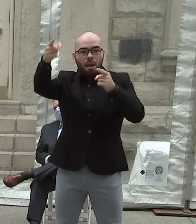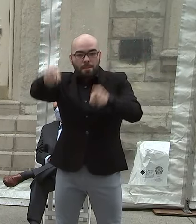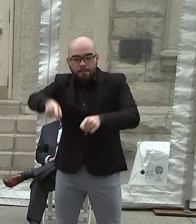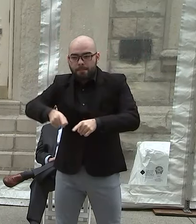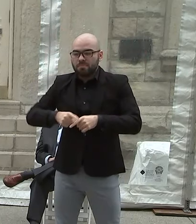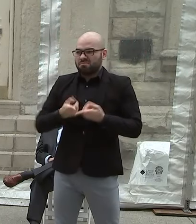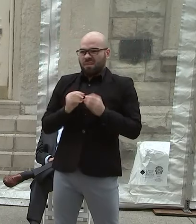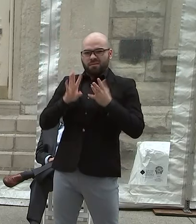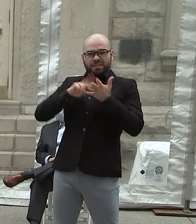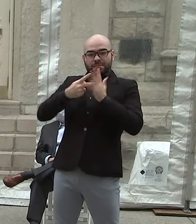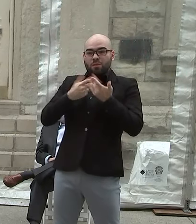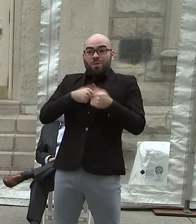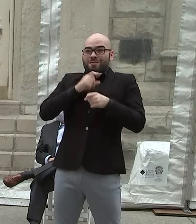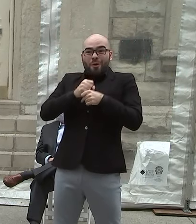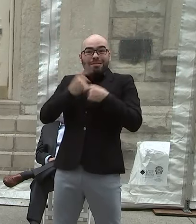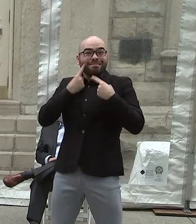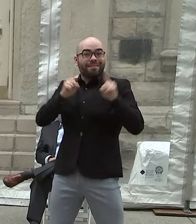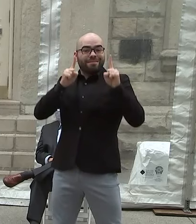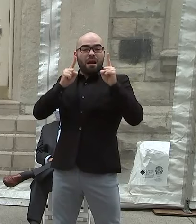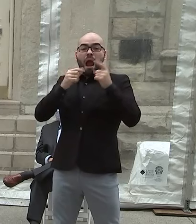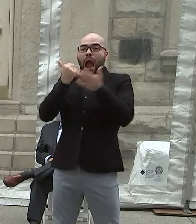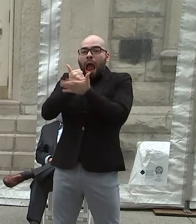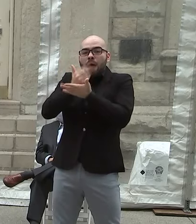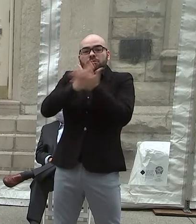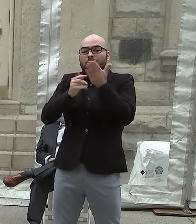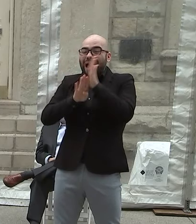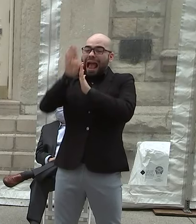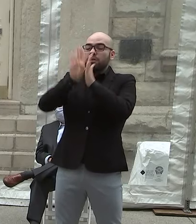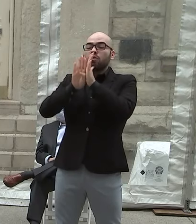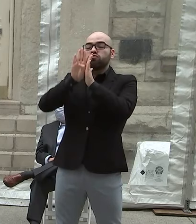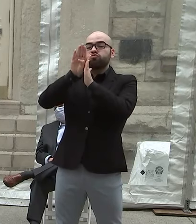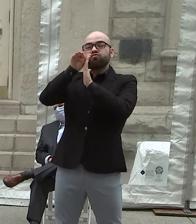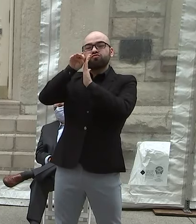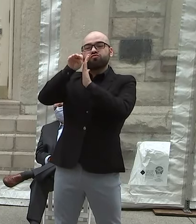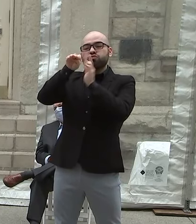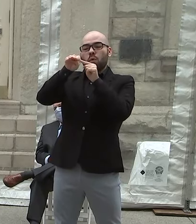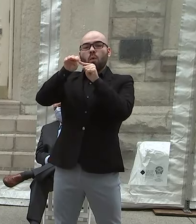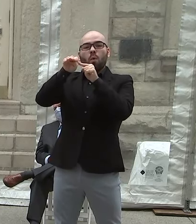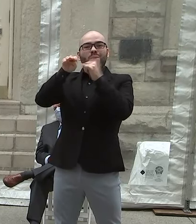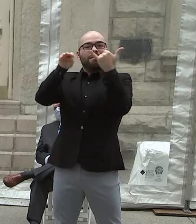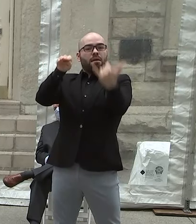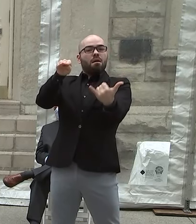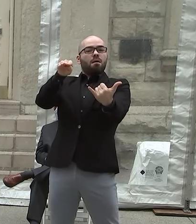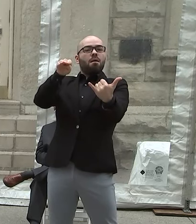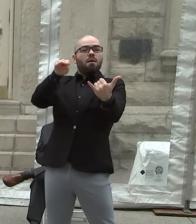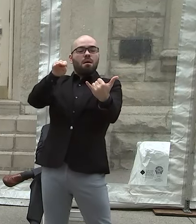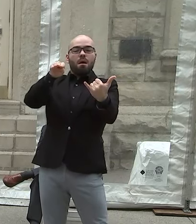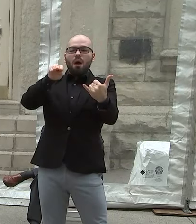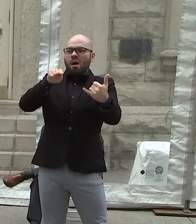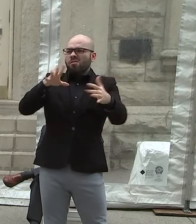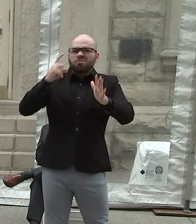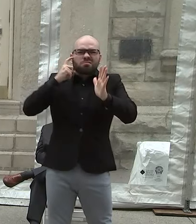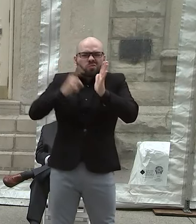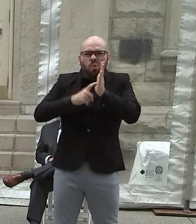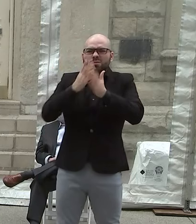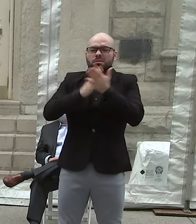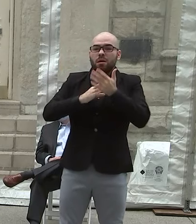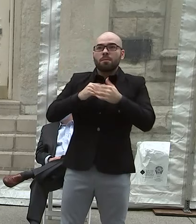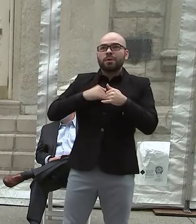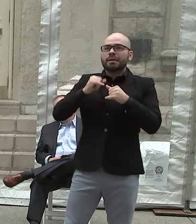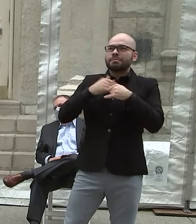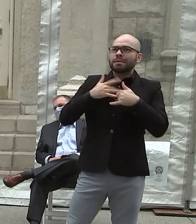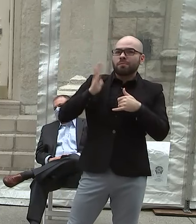fact that we flattened the curve. If you think back to that picture that we always talk about, if we had seen that very rapid